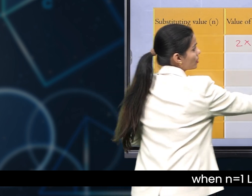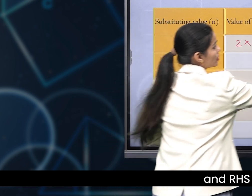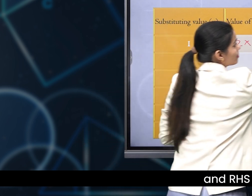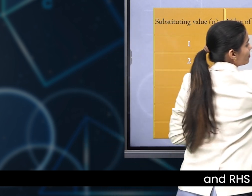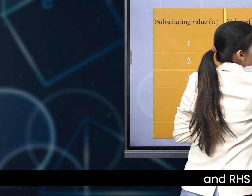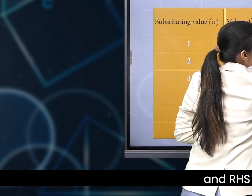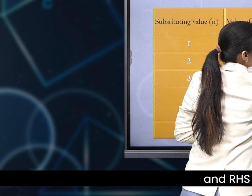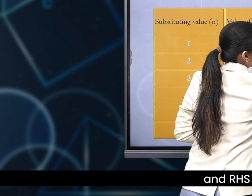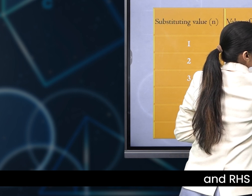and RHS is 10